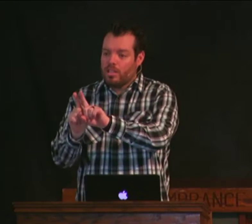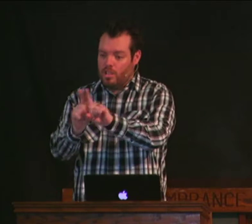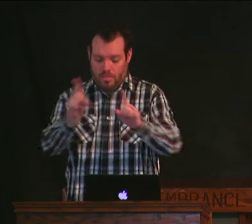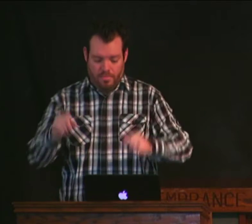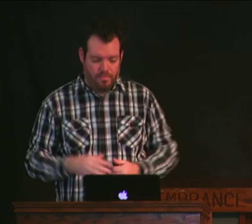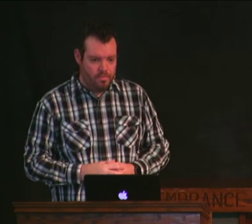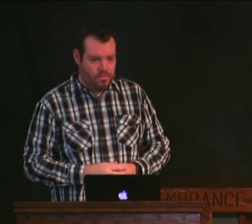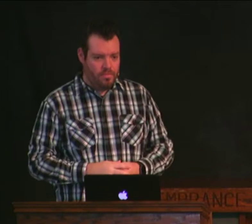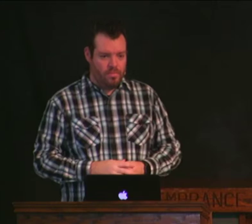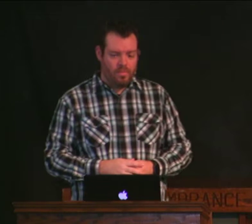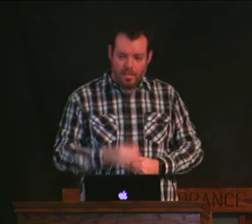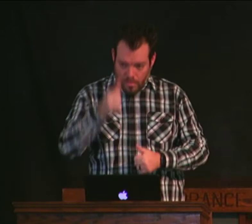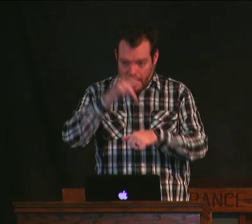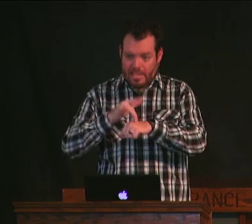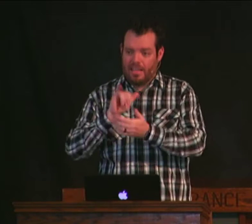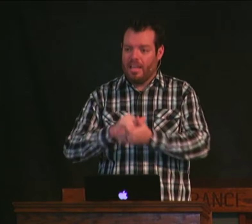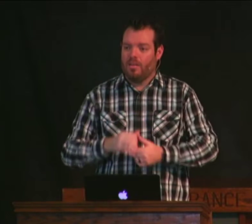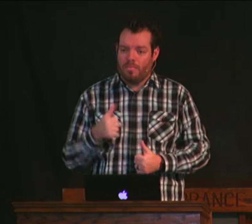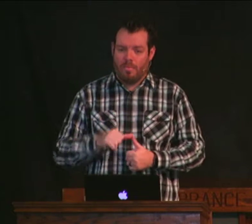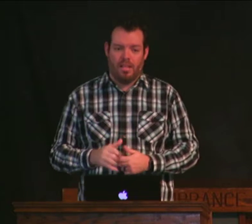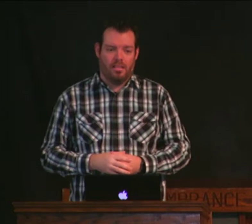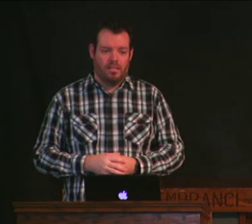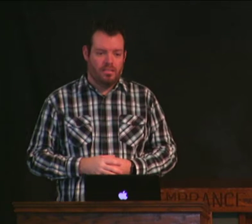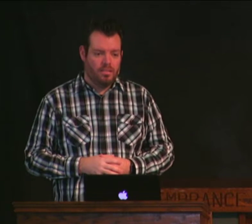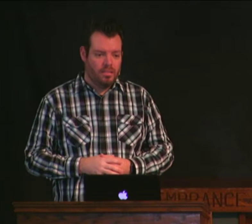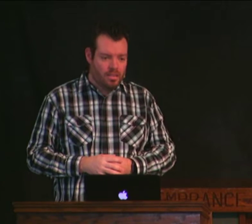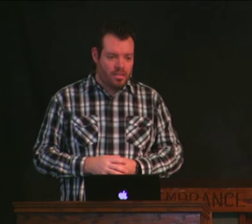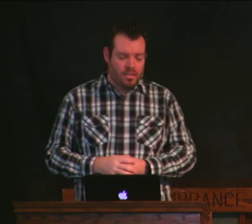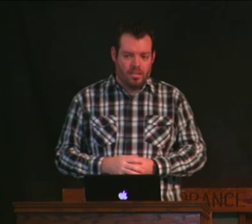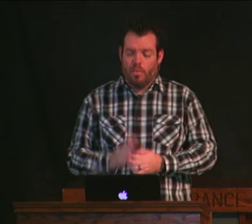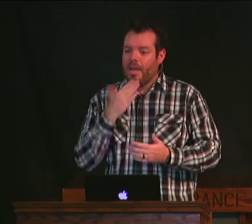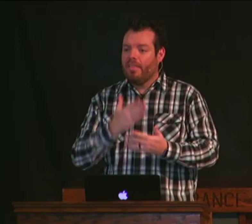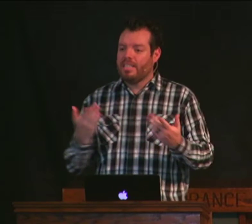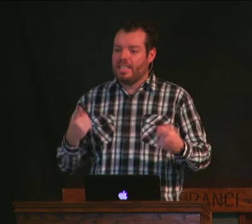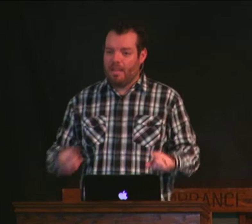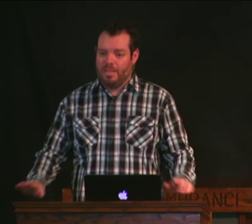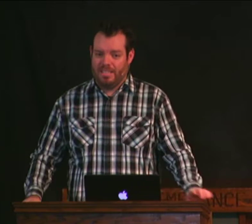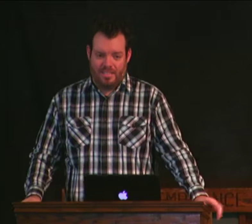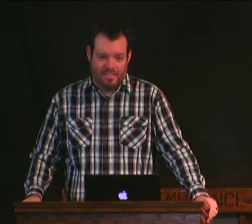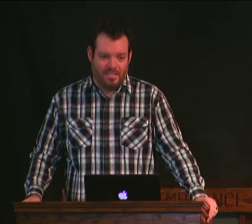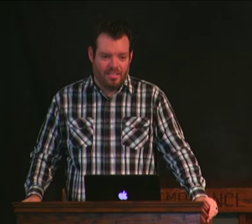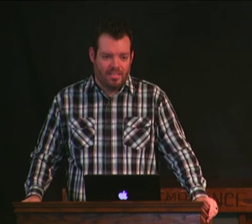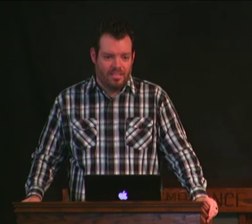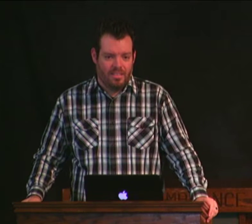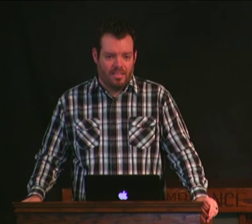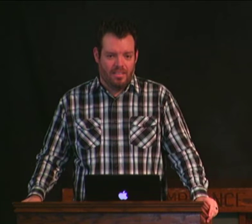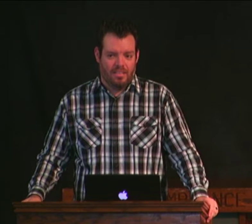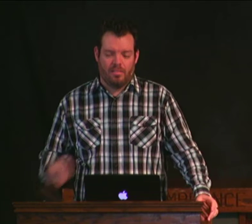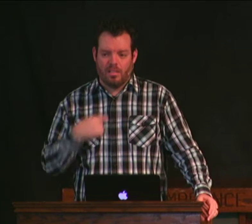you. You have to meditate that, remember that. When bad things happen, sometimes we